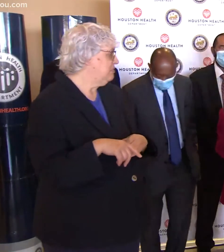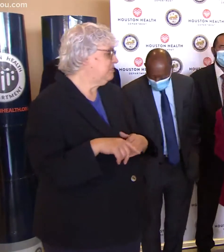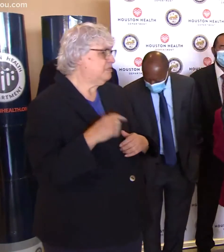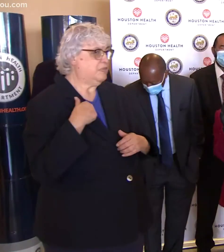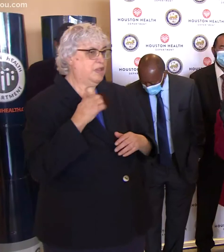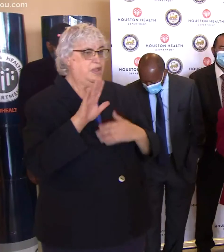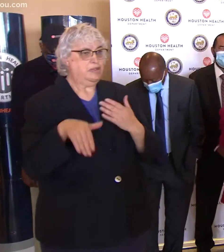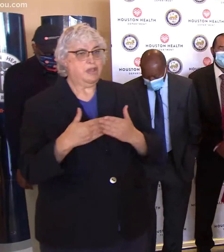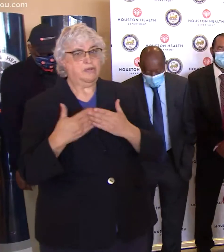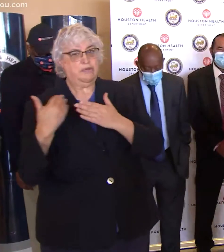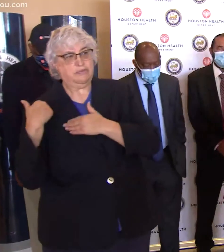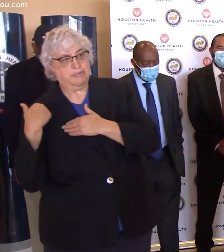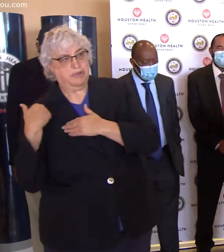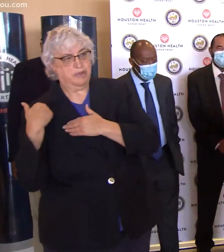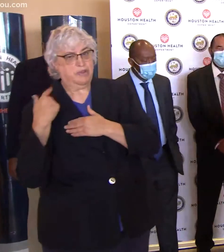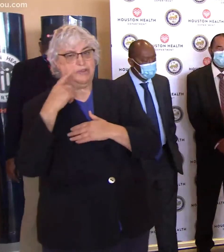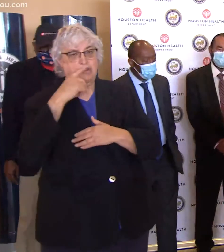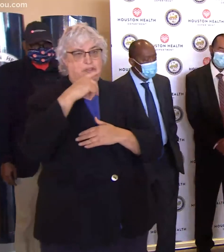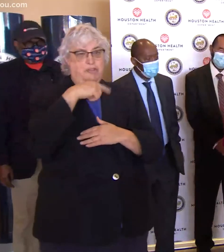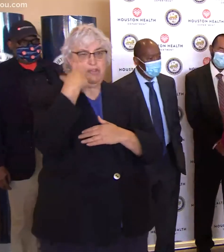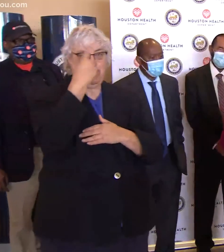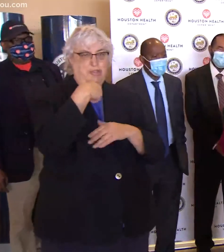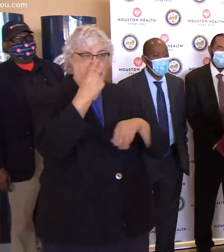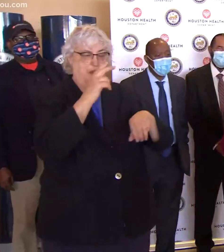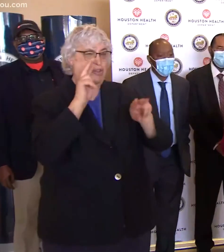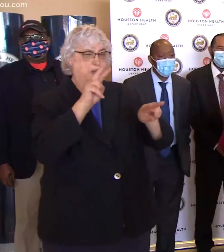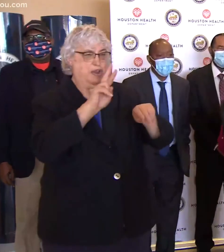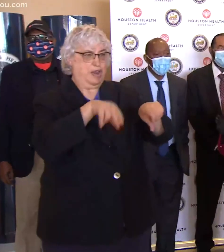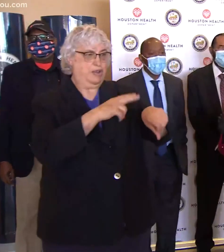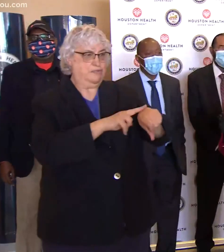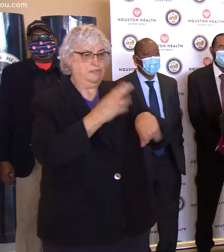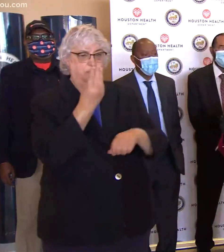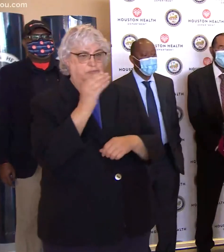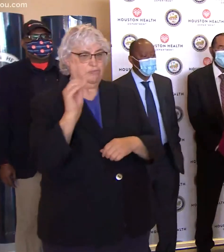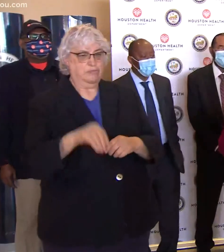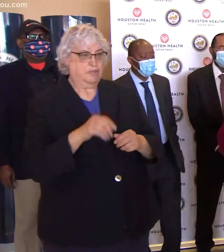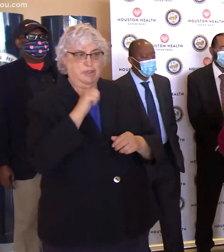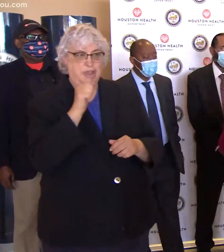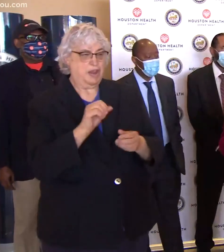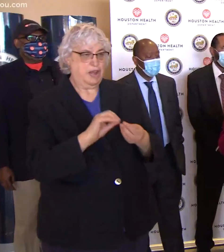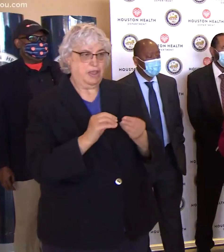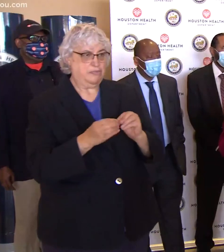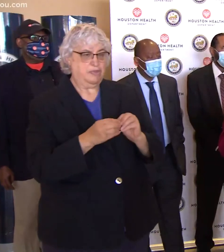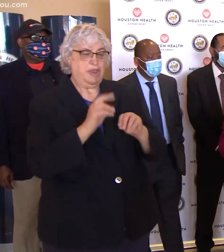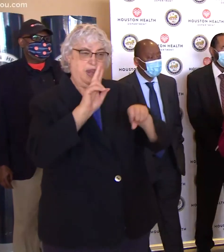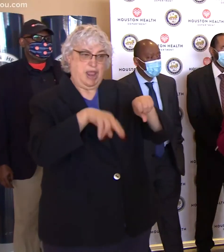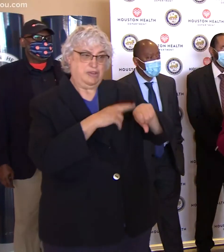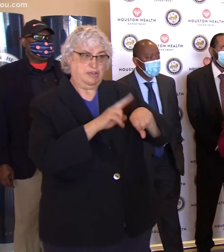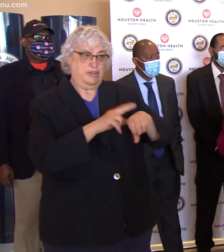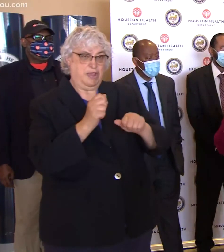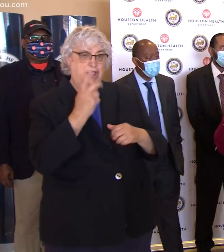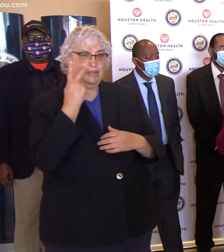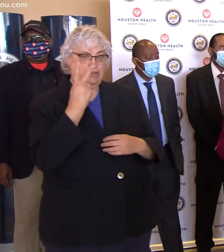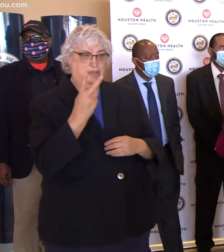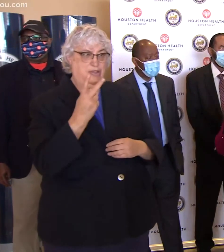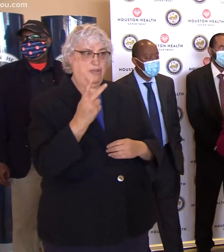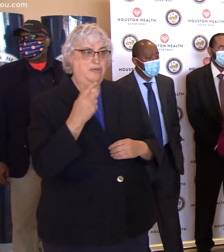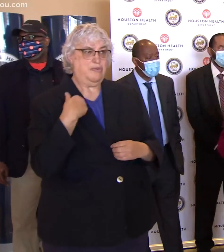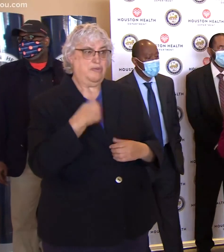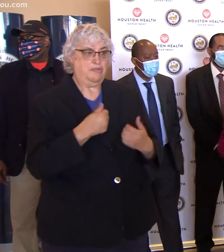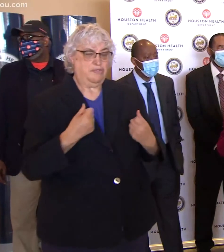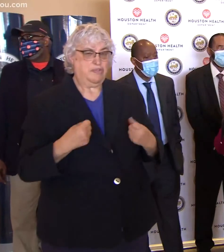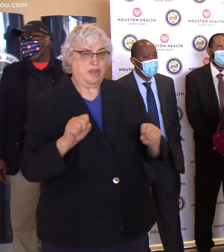our responsibility to look nationally, and 14% is not a good number. But when you look nationally, you can see what we've